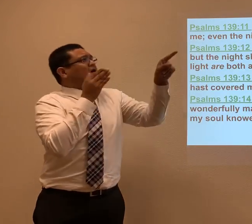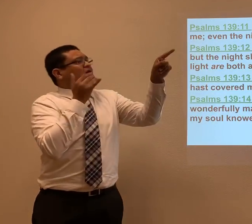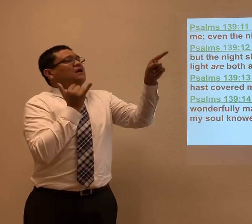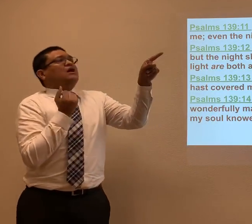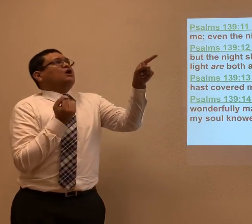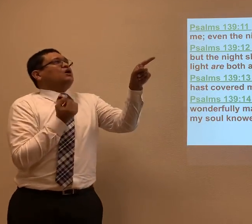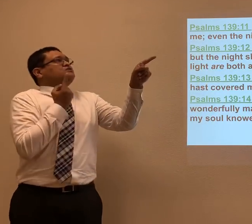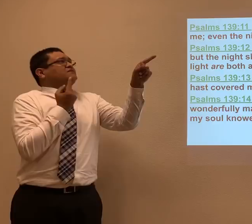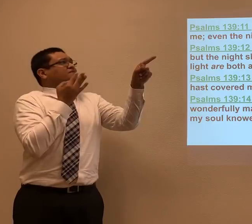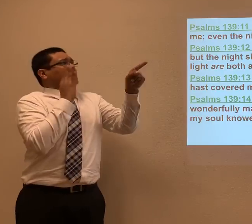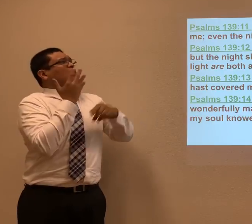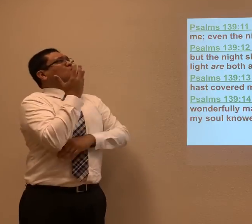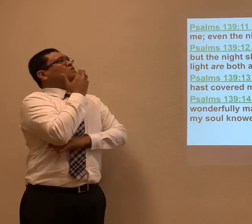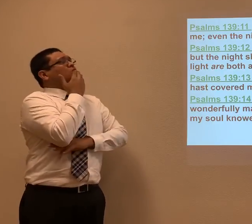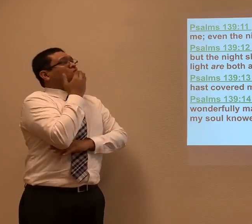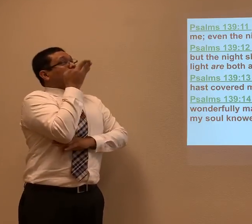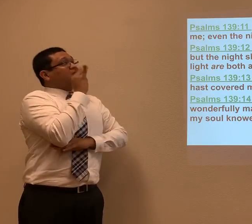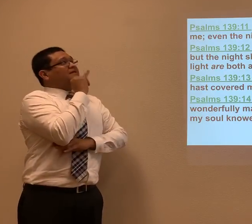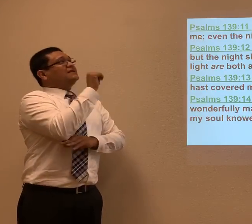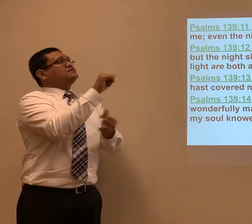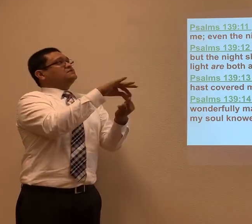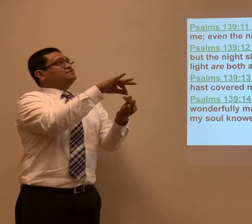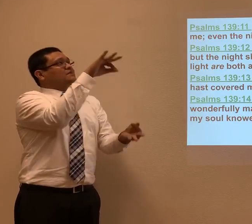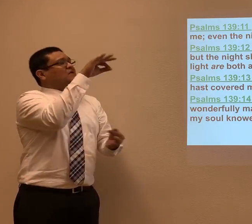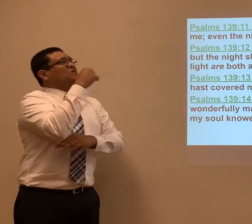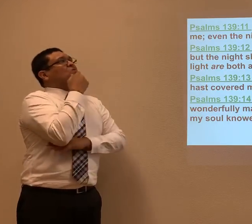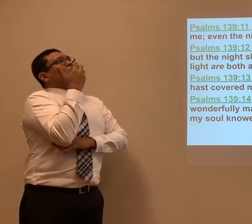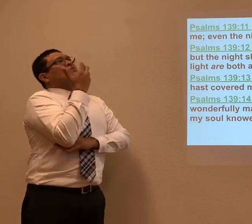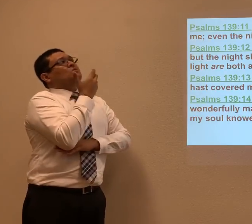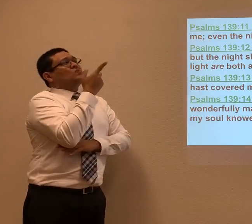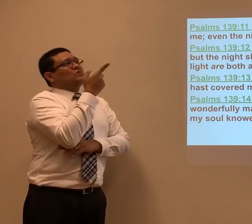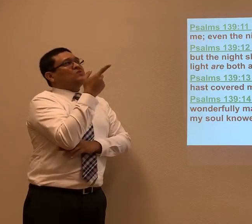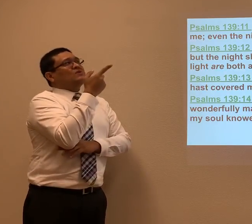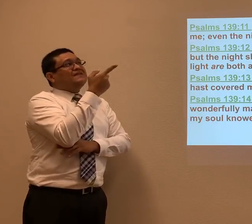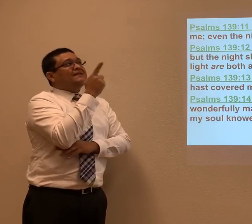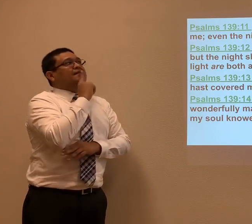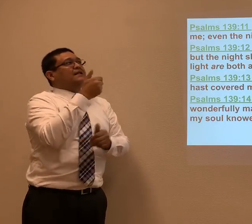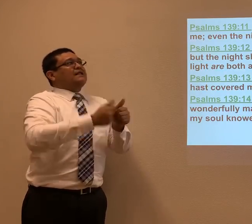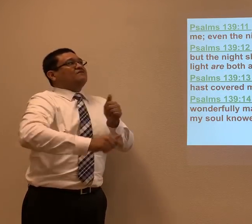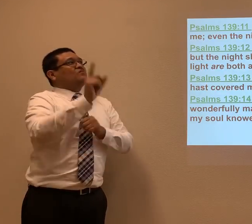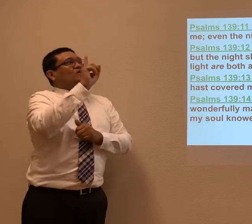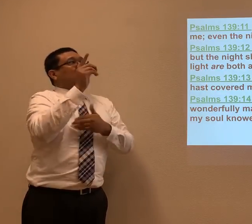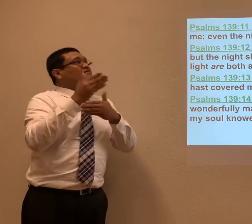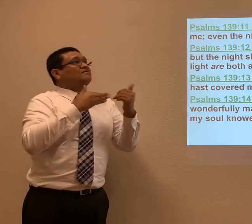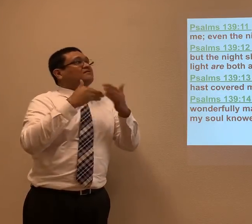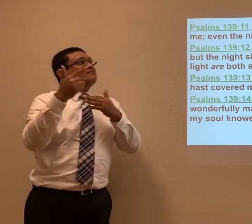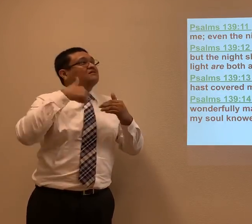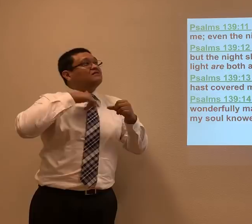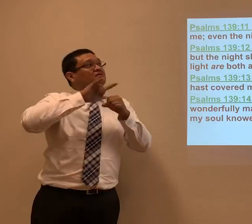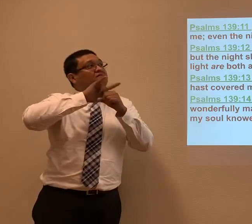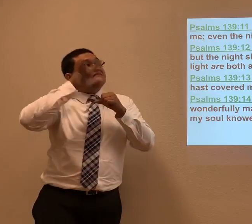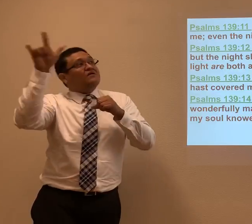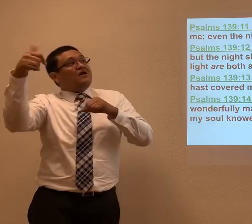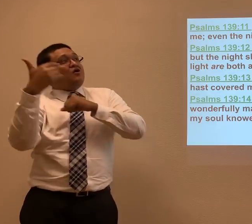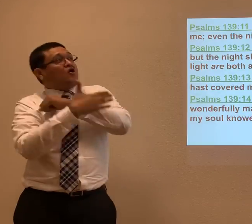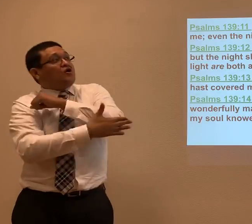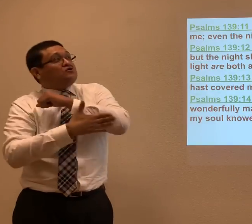So we have to understand who God is. God is a spirit. And God is everywhere, no matter where we